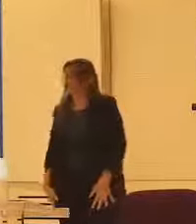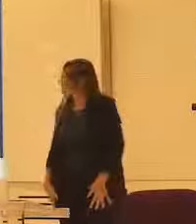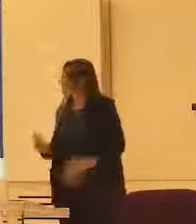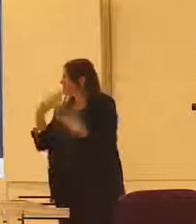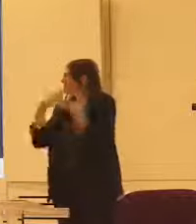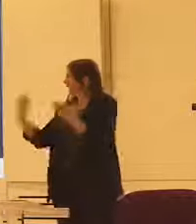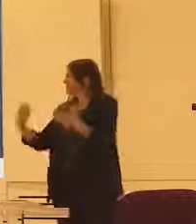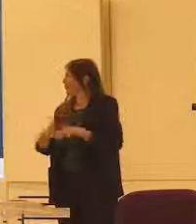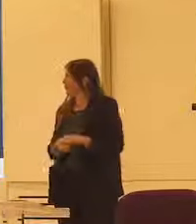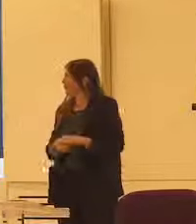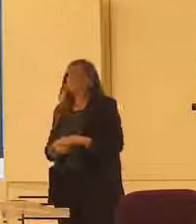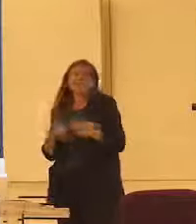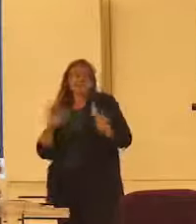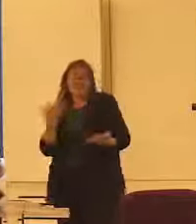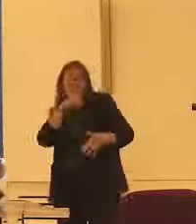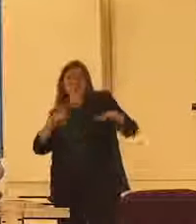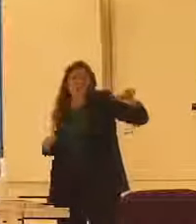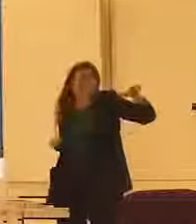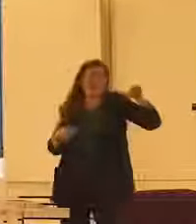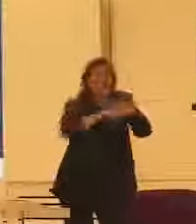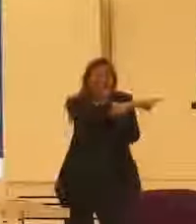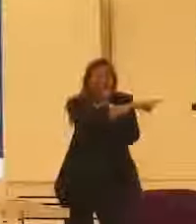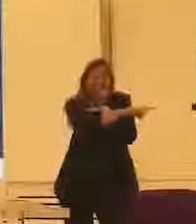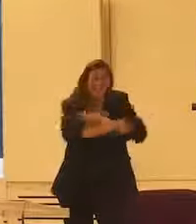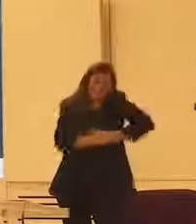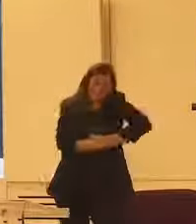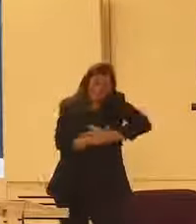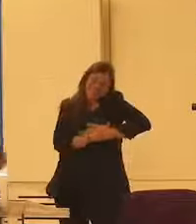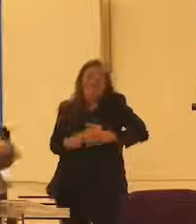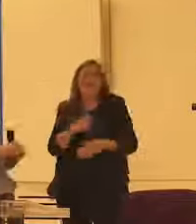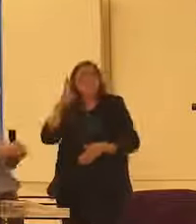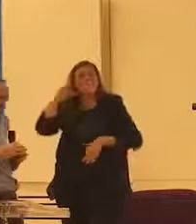I'm afraid I have to go, because I need to go and do bedtime.